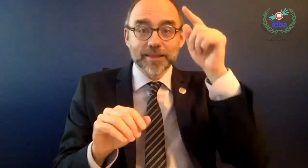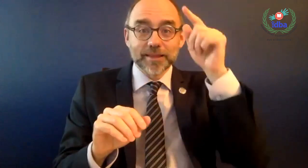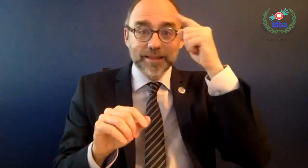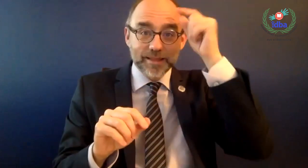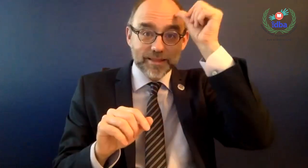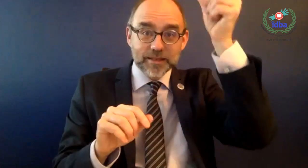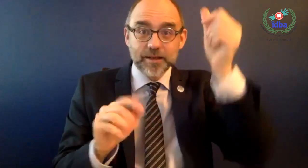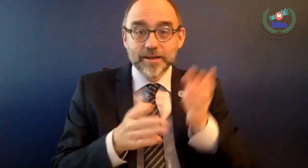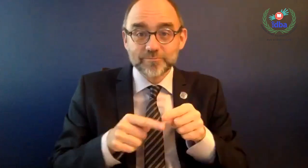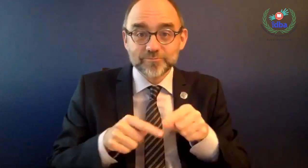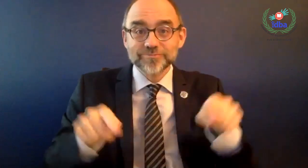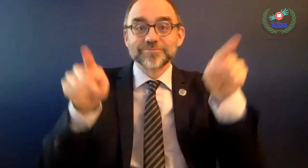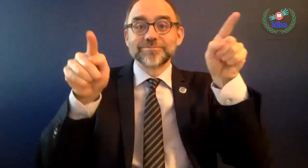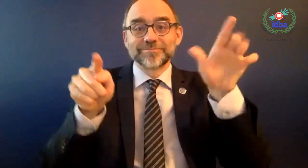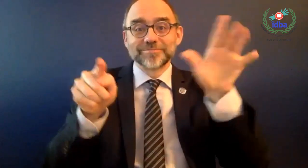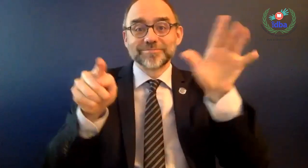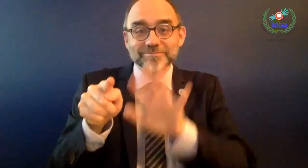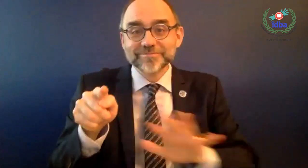Just talking about the deaf education in India.